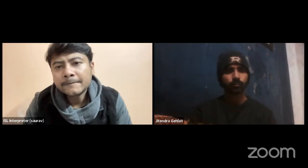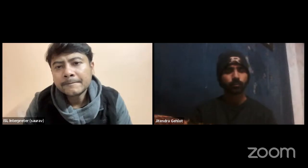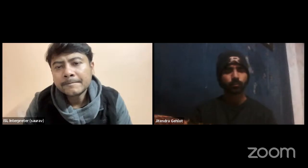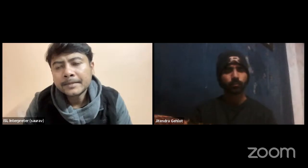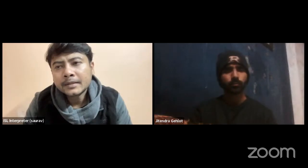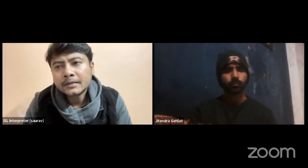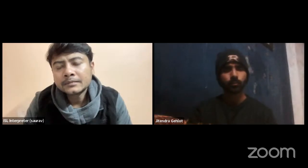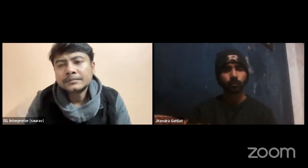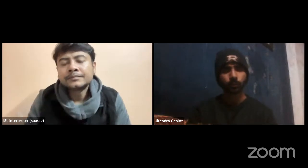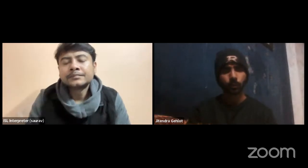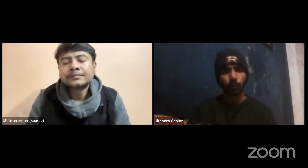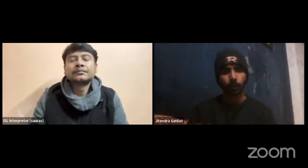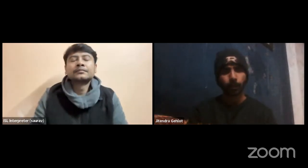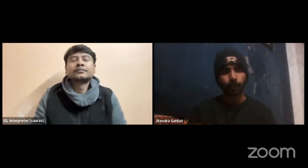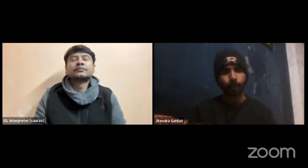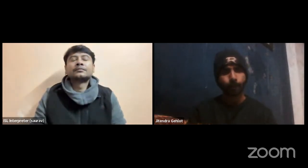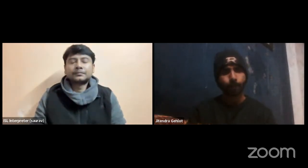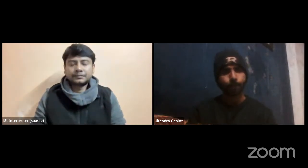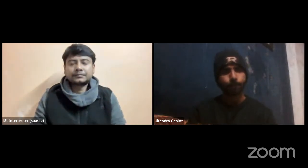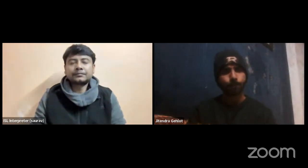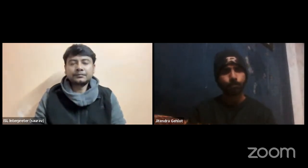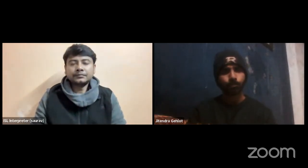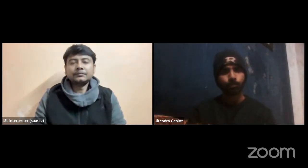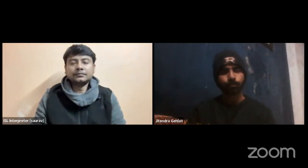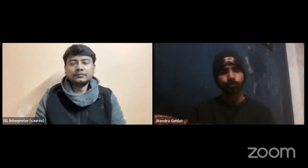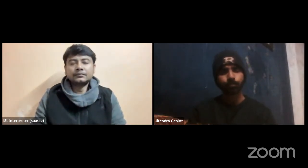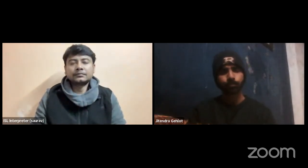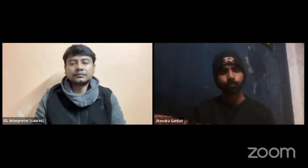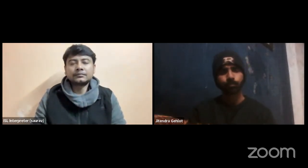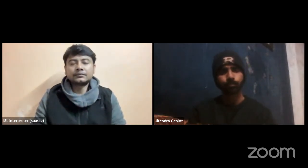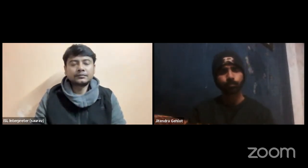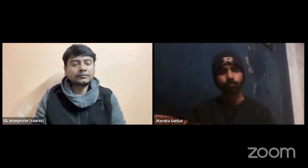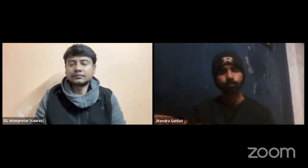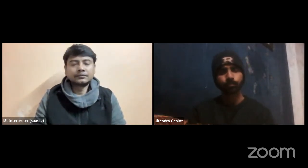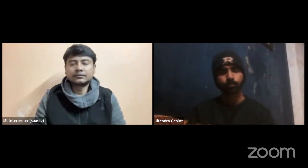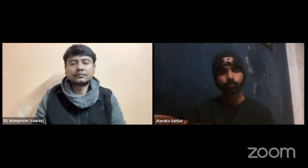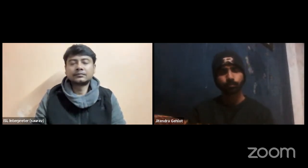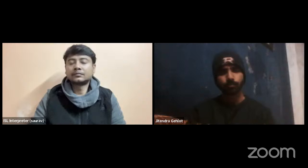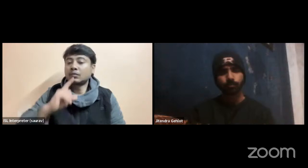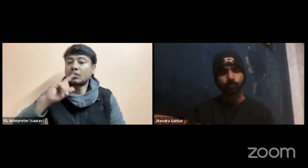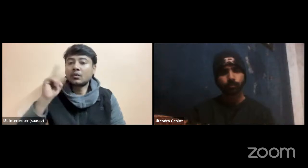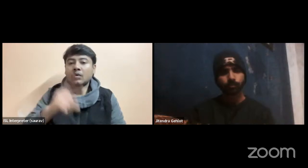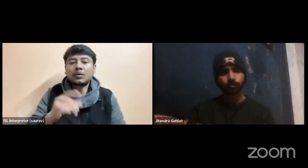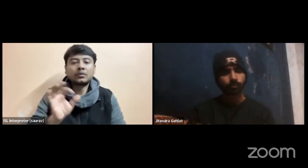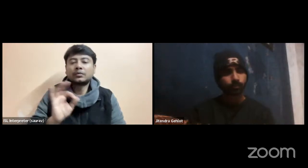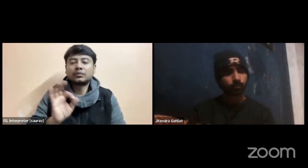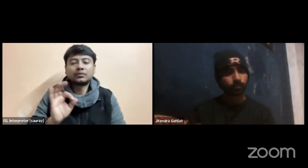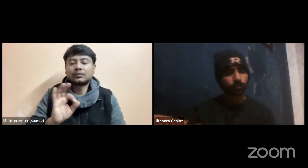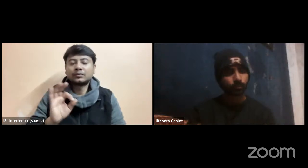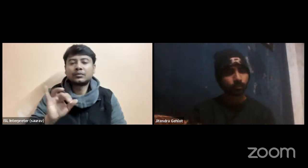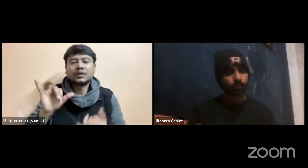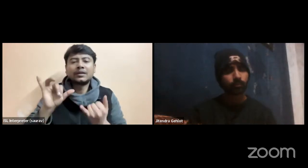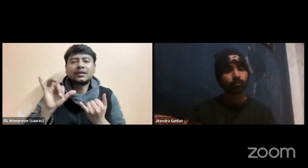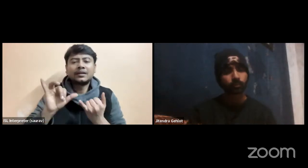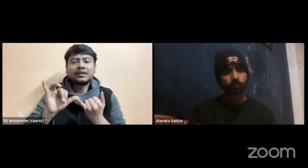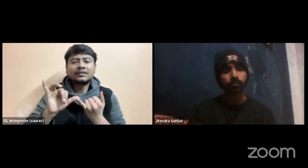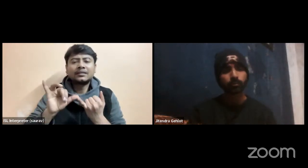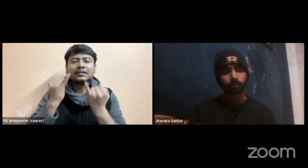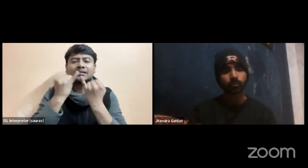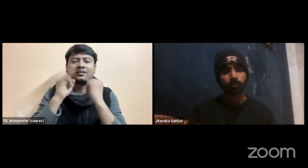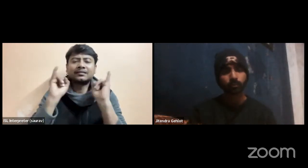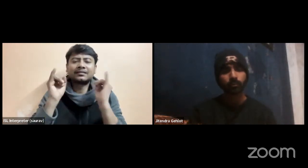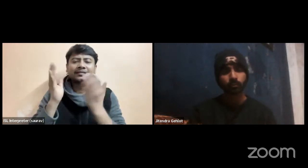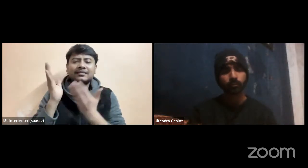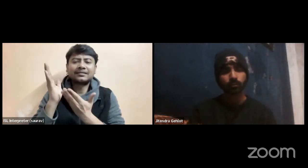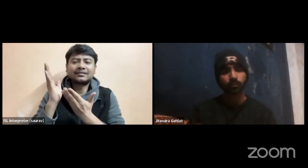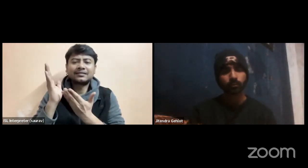is Krishna, he is not dependent on anybody. He is independent. That's why he is called as Swarat.